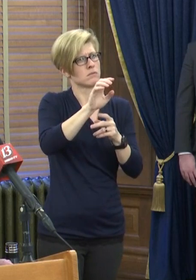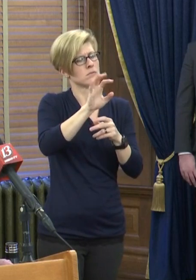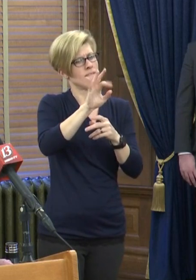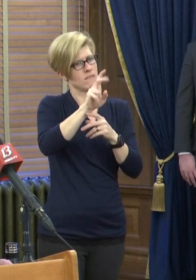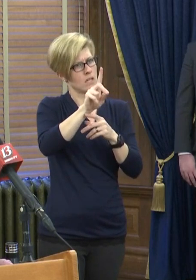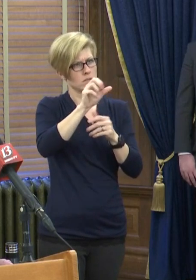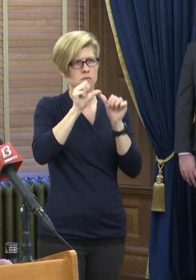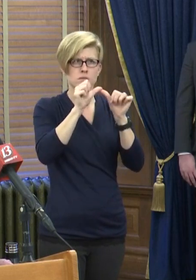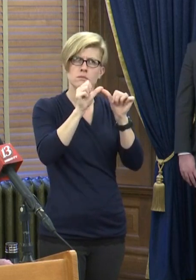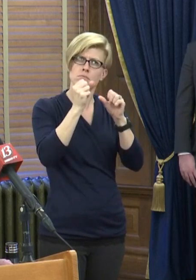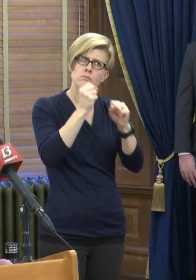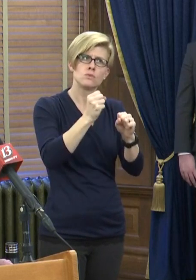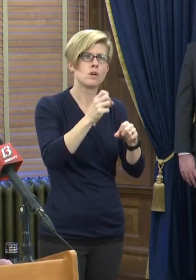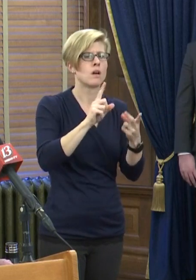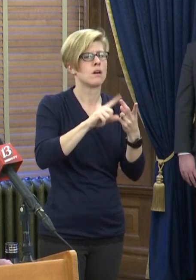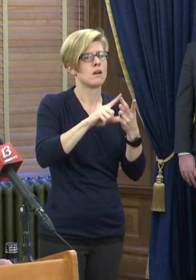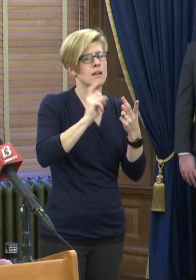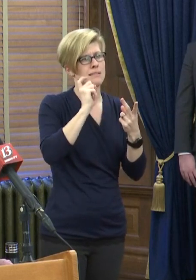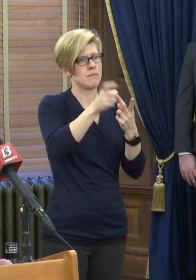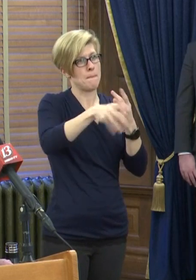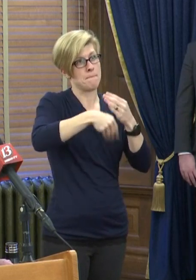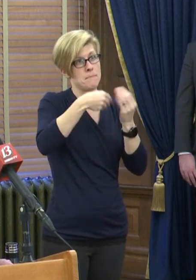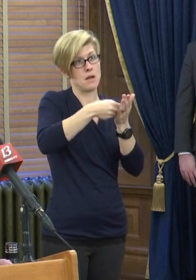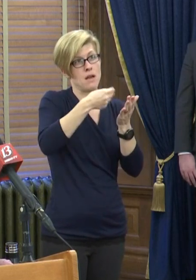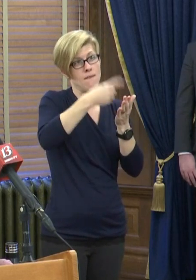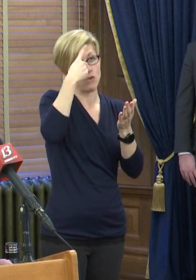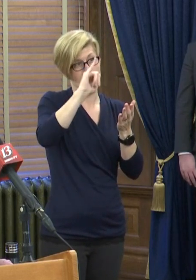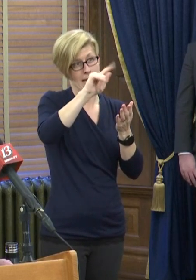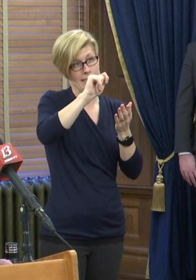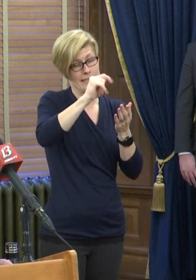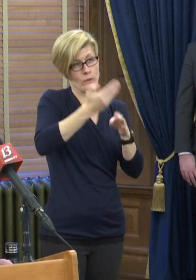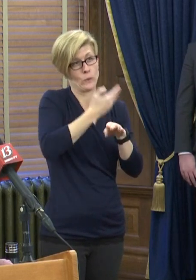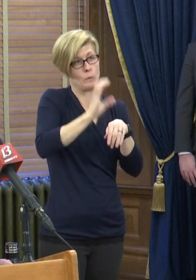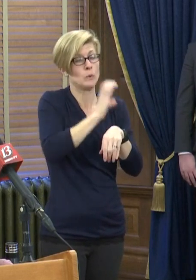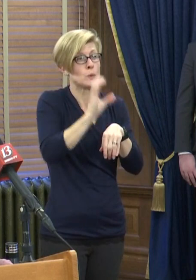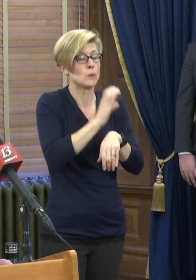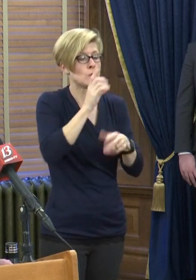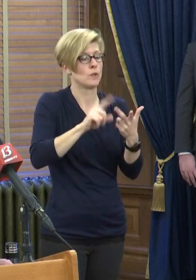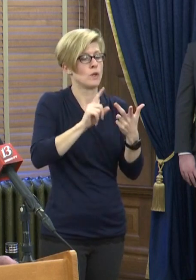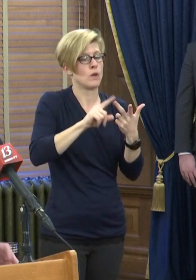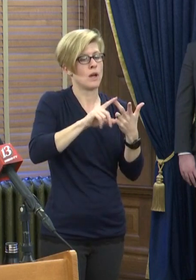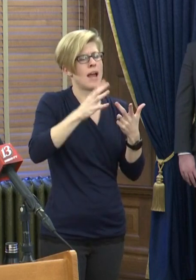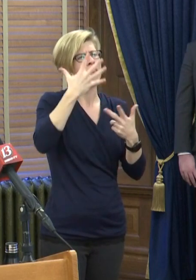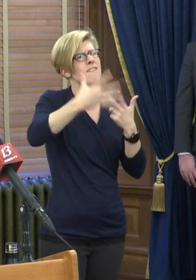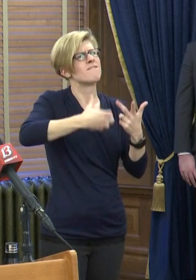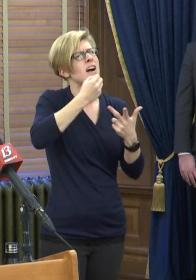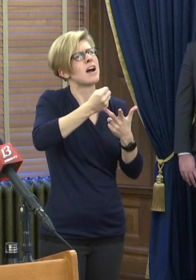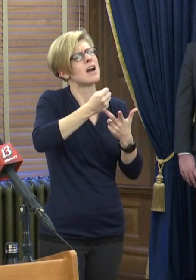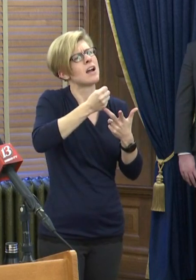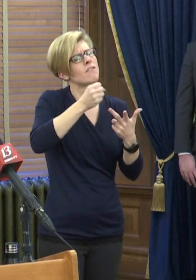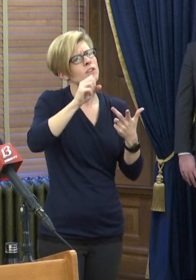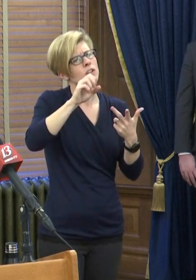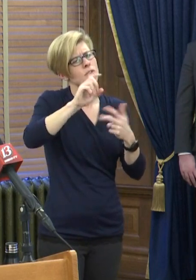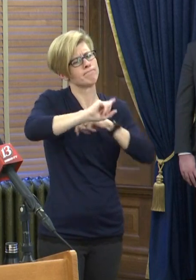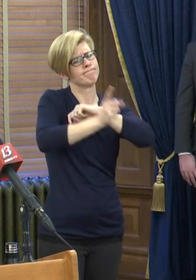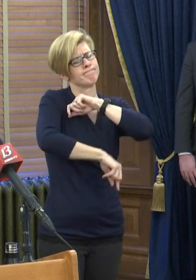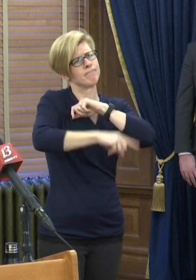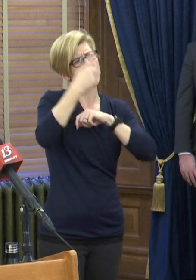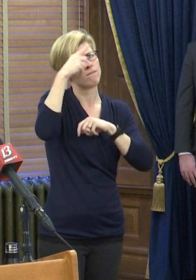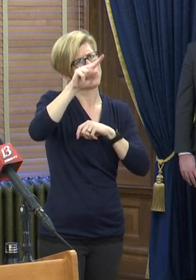I want appropriations for IT modernization, and I want reform of the 5-year disqualification penalty for